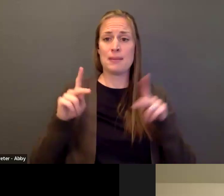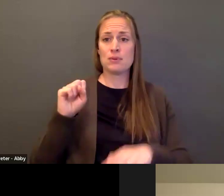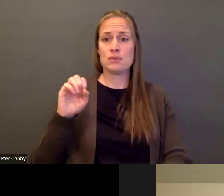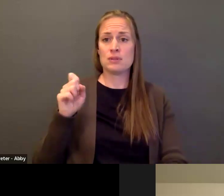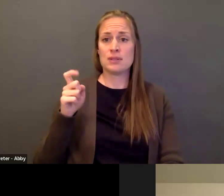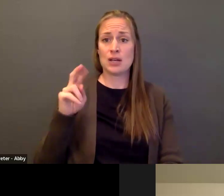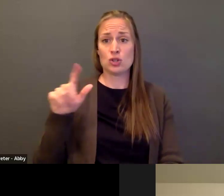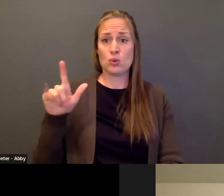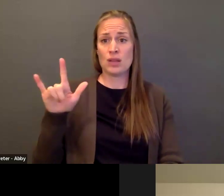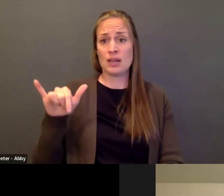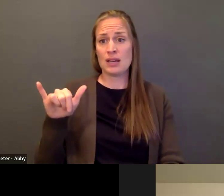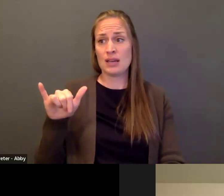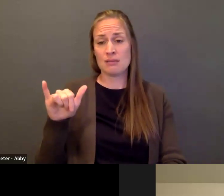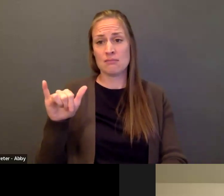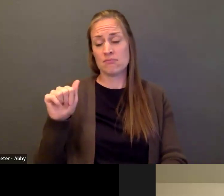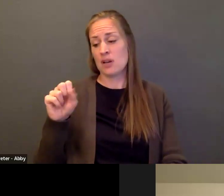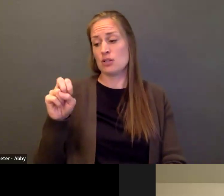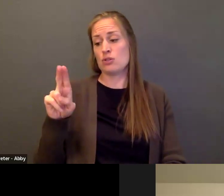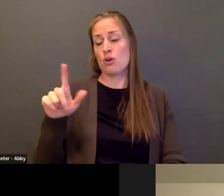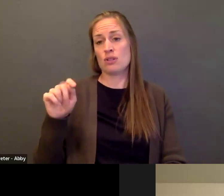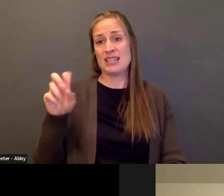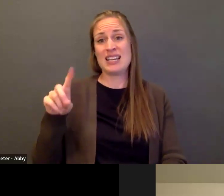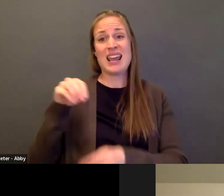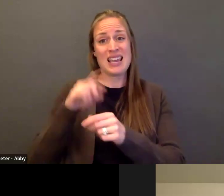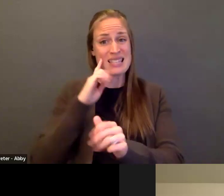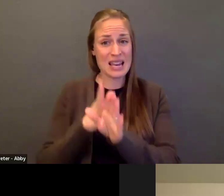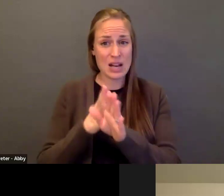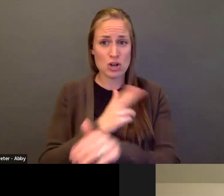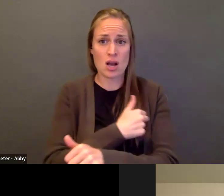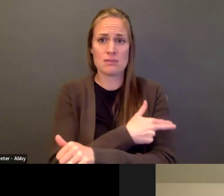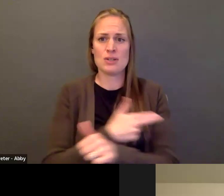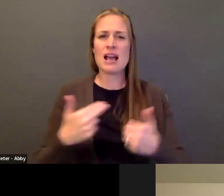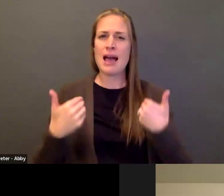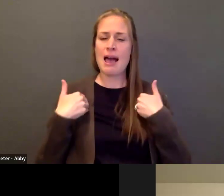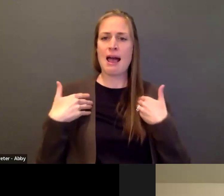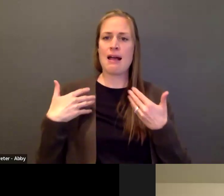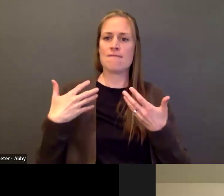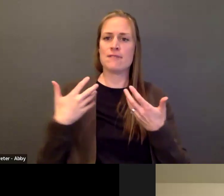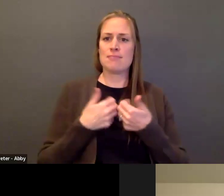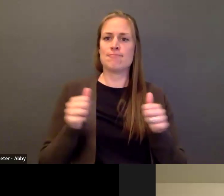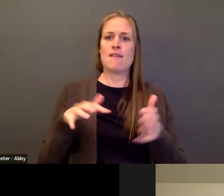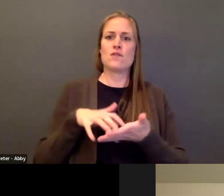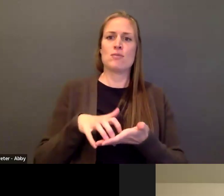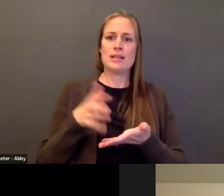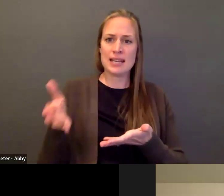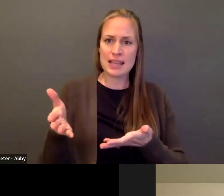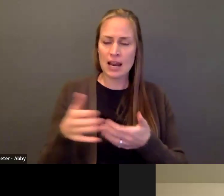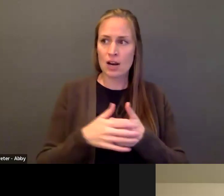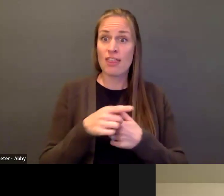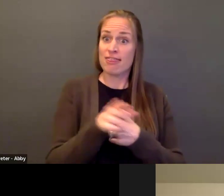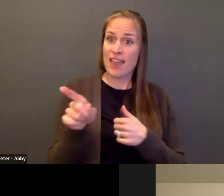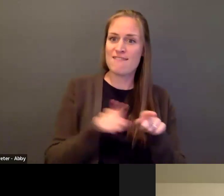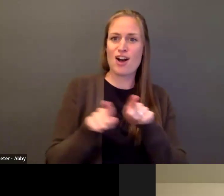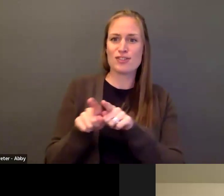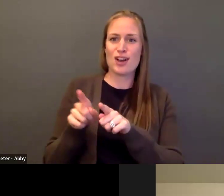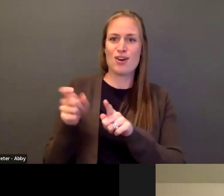psychiatric hospitals, right? There's a vulnerability there. There's the, they've also assaulted people in